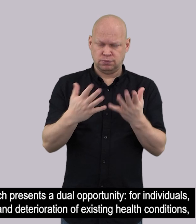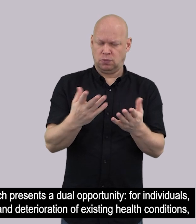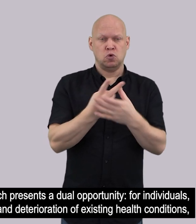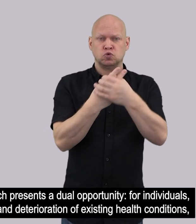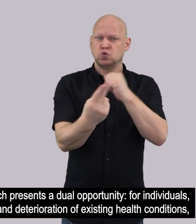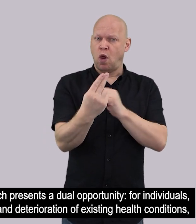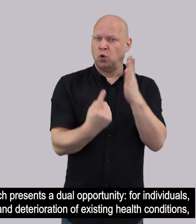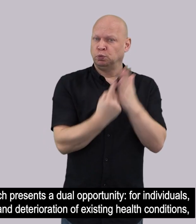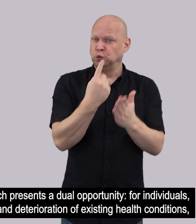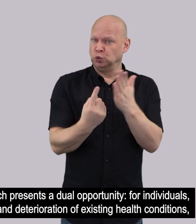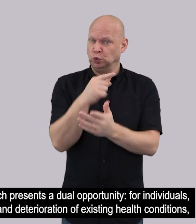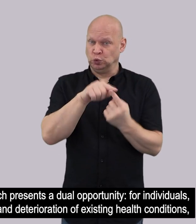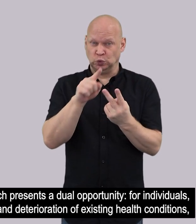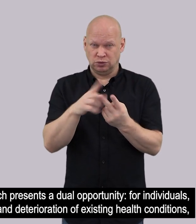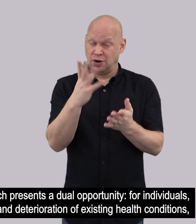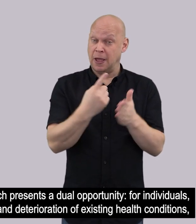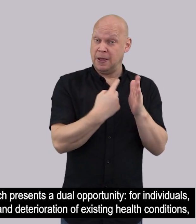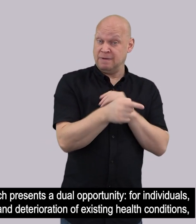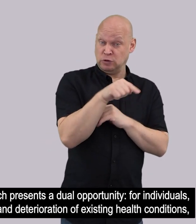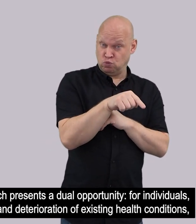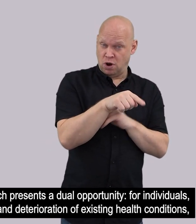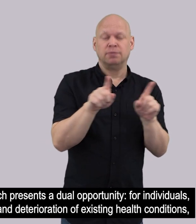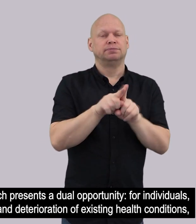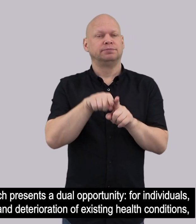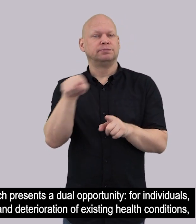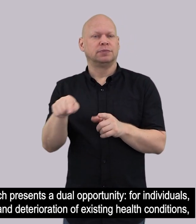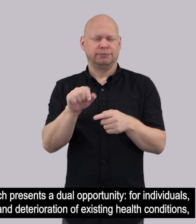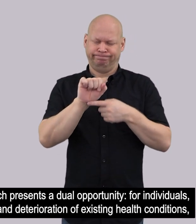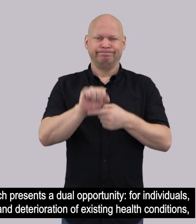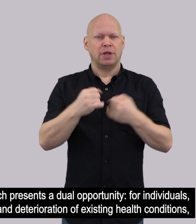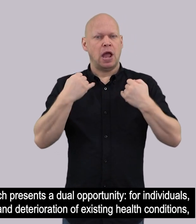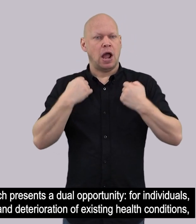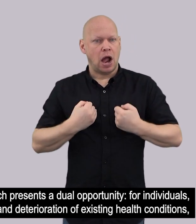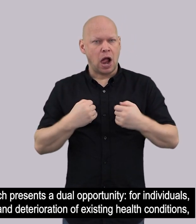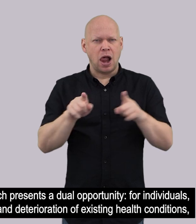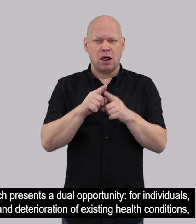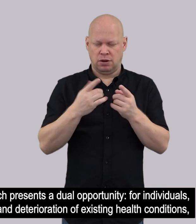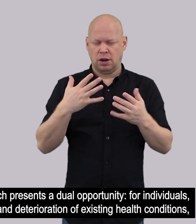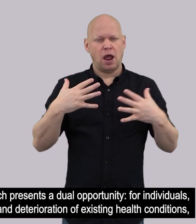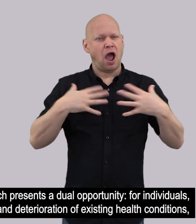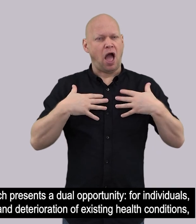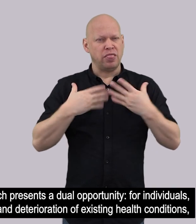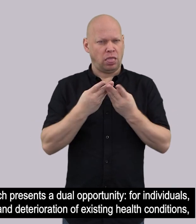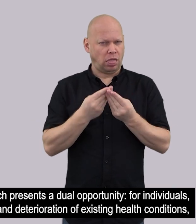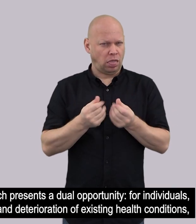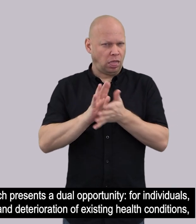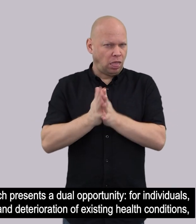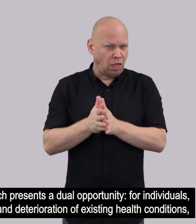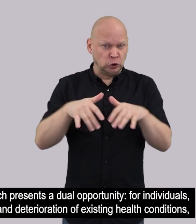The Health Hub approach presents a dual opportunity for individuals in preventing ill health and deterioration of existing health conditions, as well